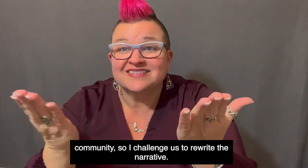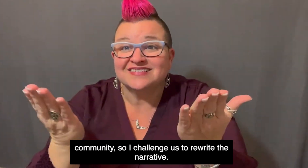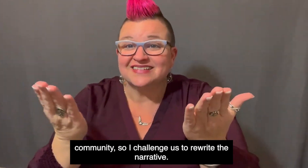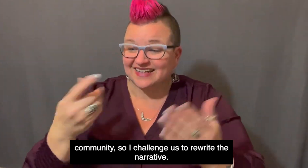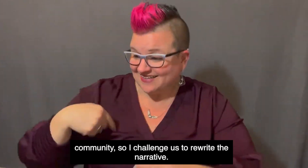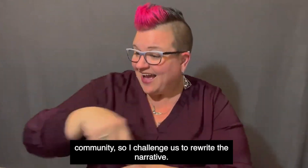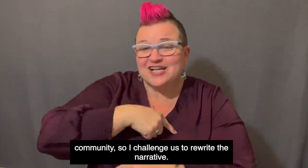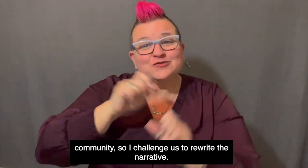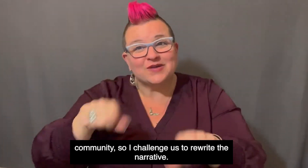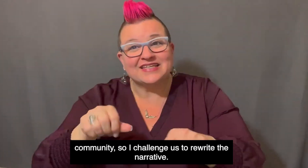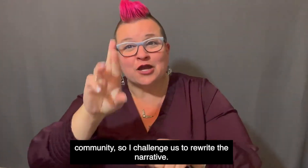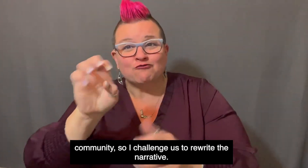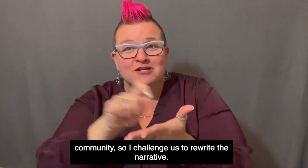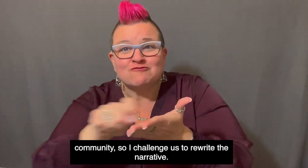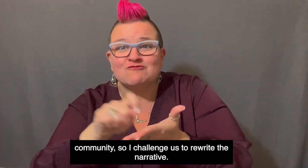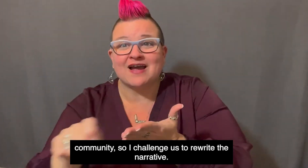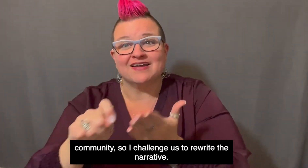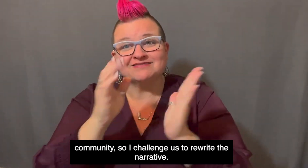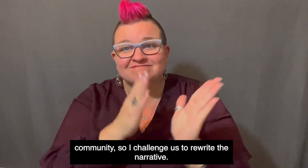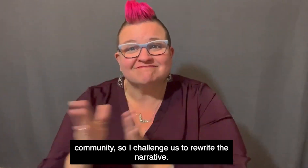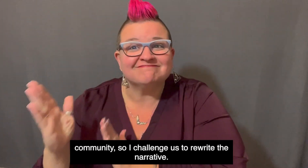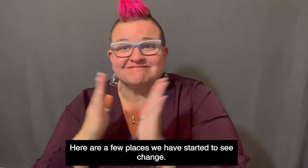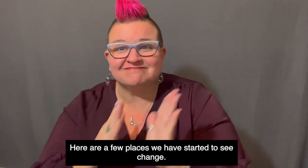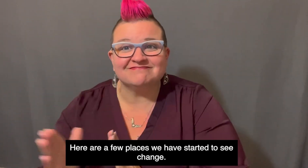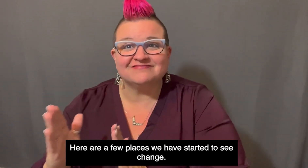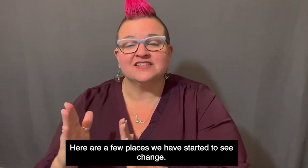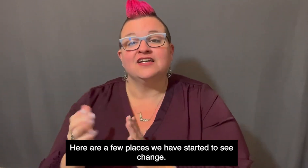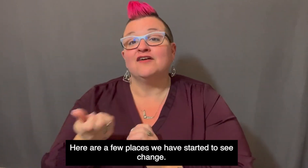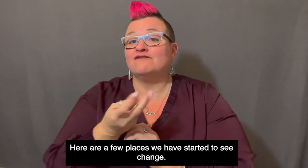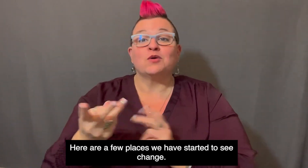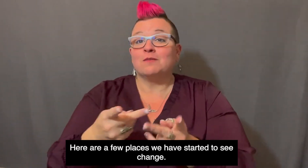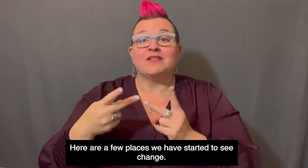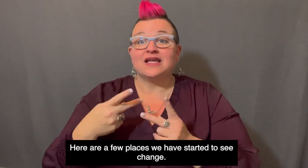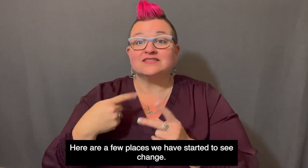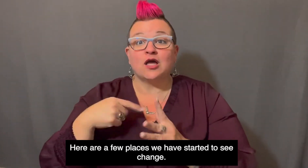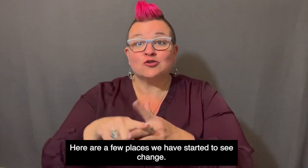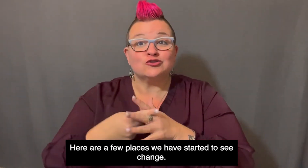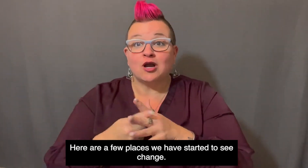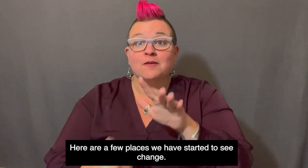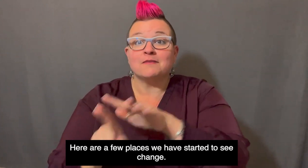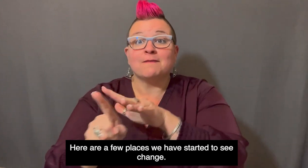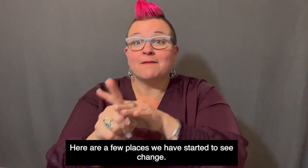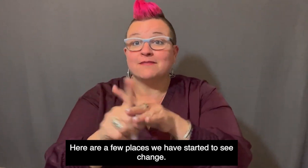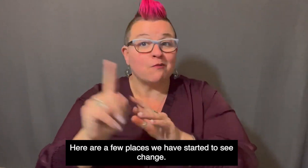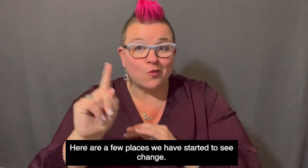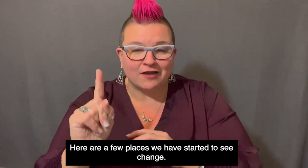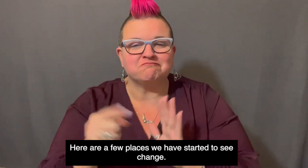us to rewrite the narrative. Here are a few places that we have started to see the change.